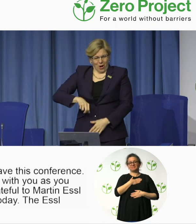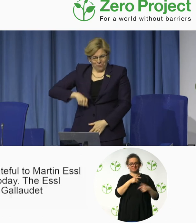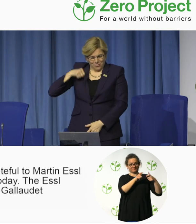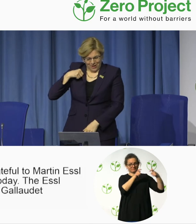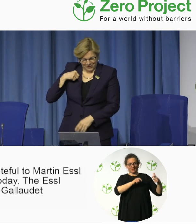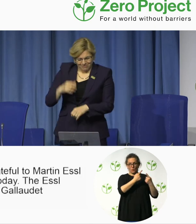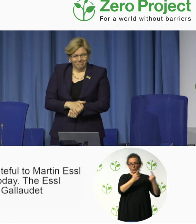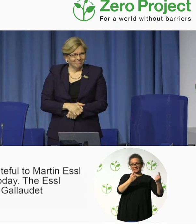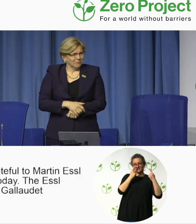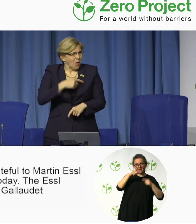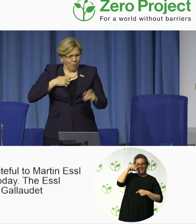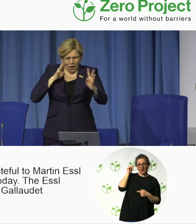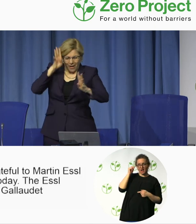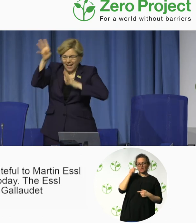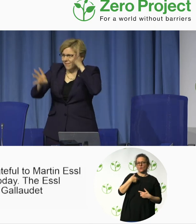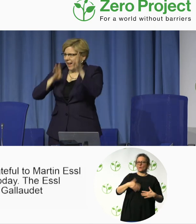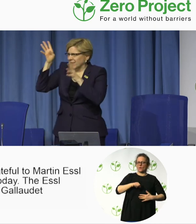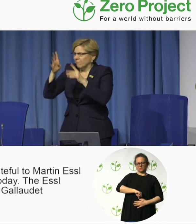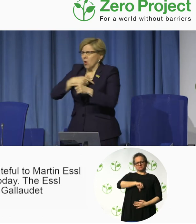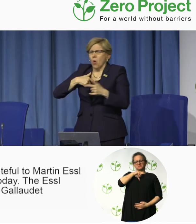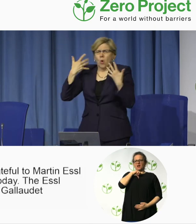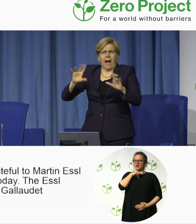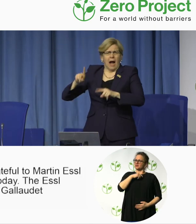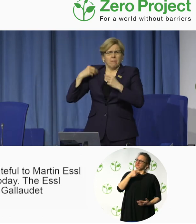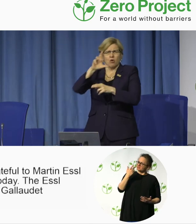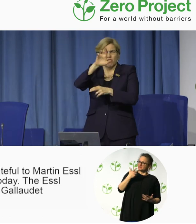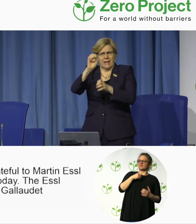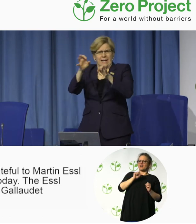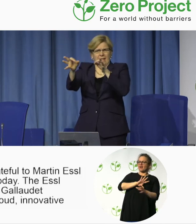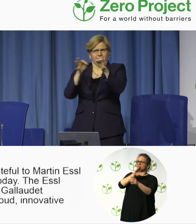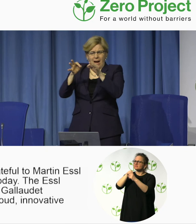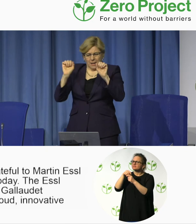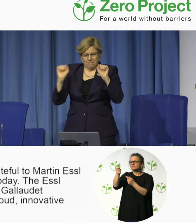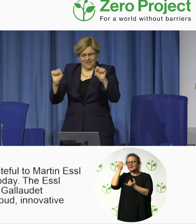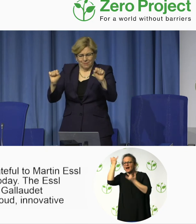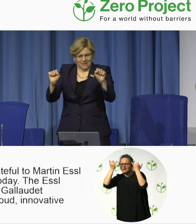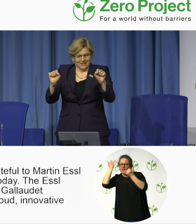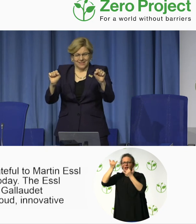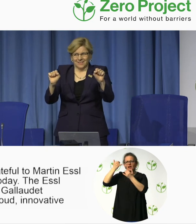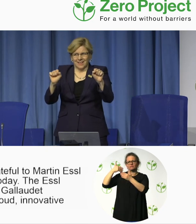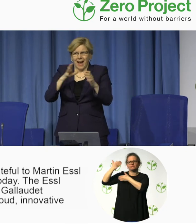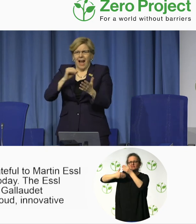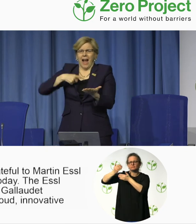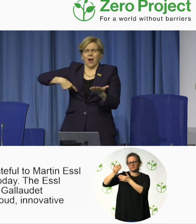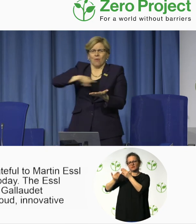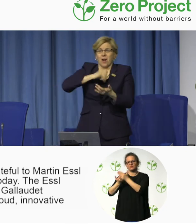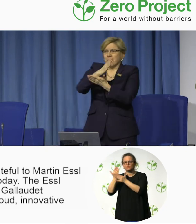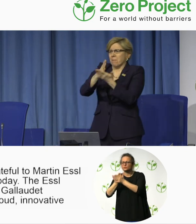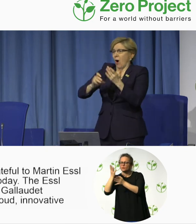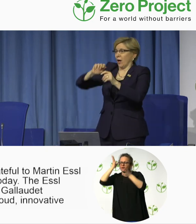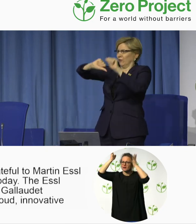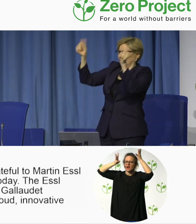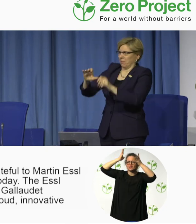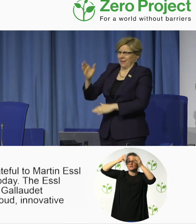We are unique, we are proud, we are innovative, and we have been redefining